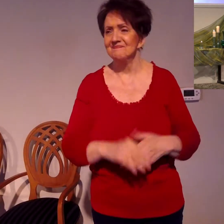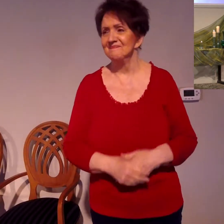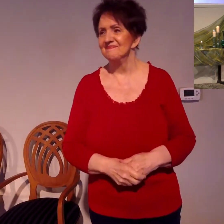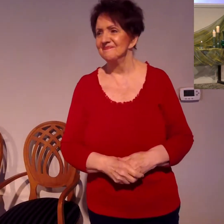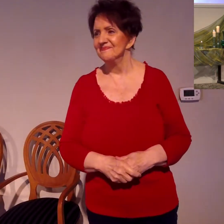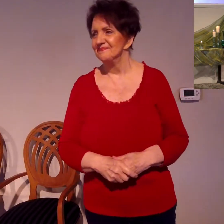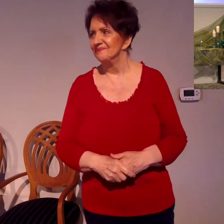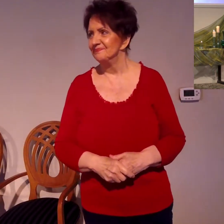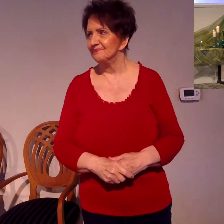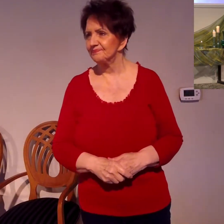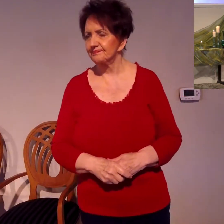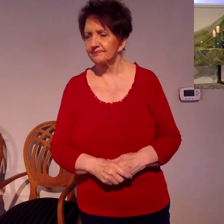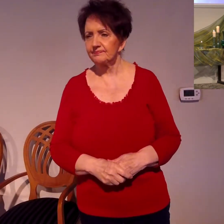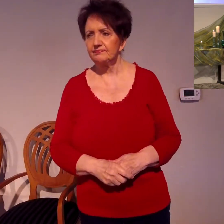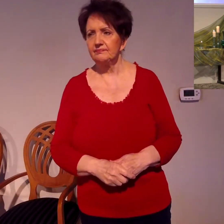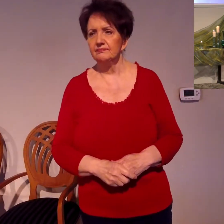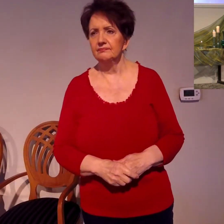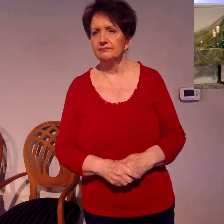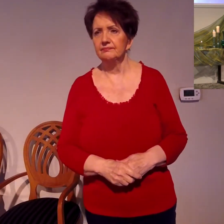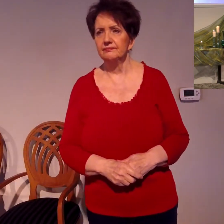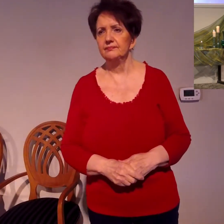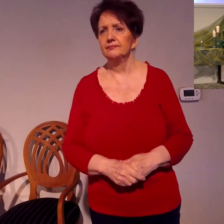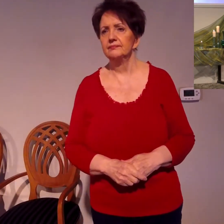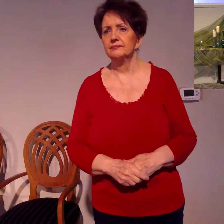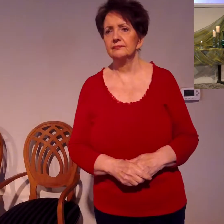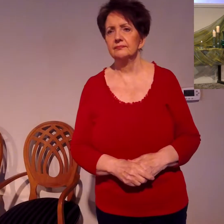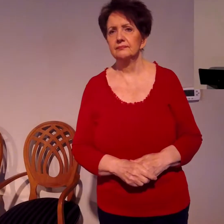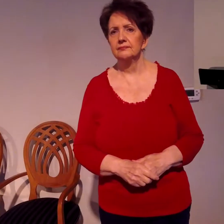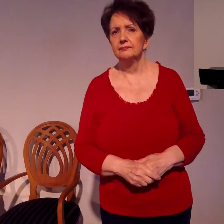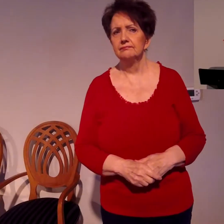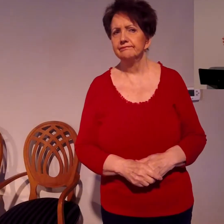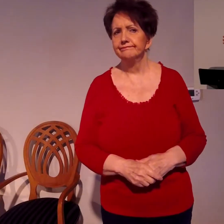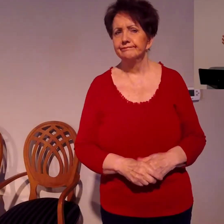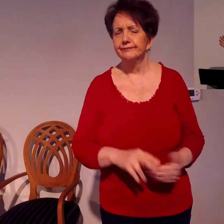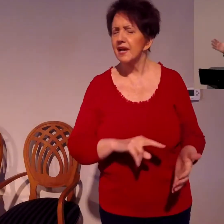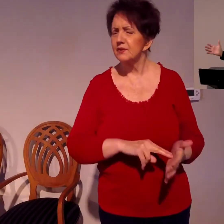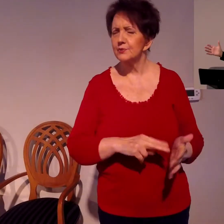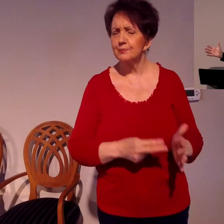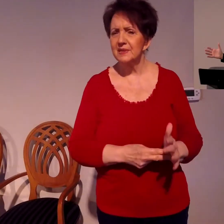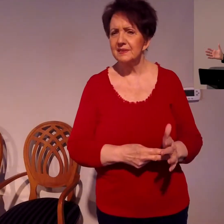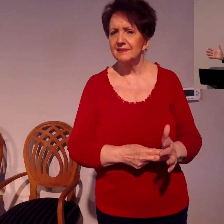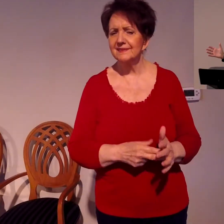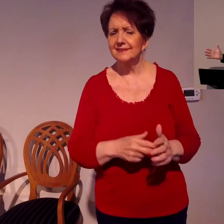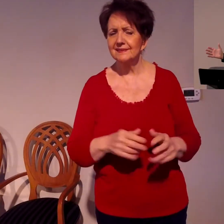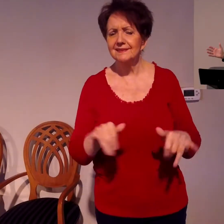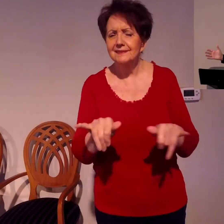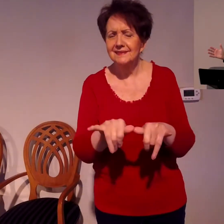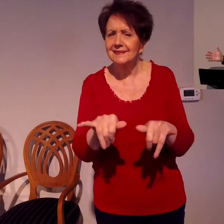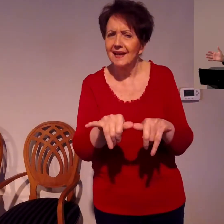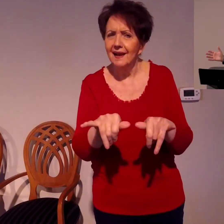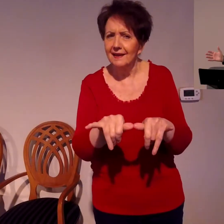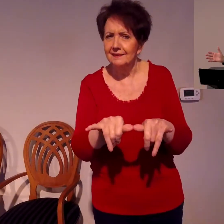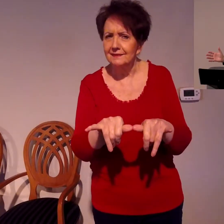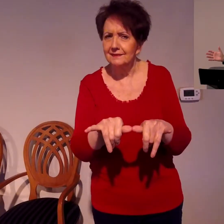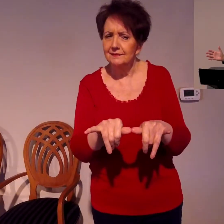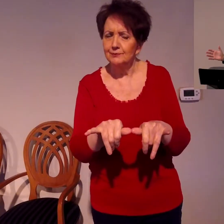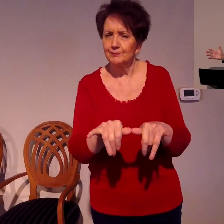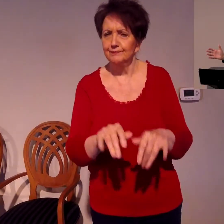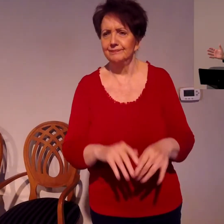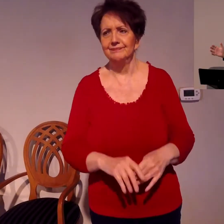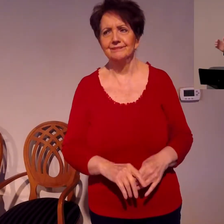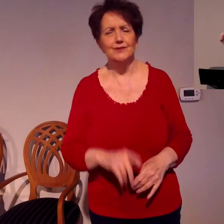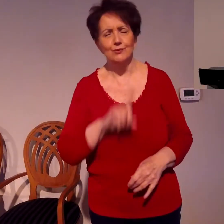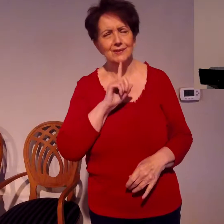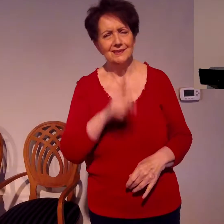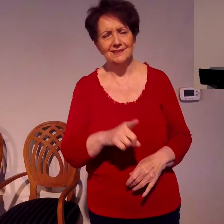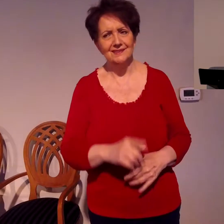Yeah, and I'm not necessarily talking about size per se either.